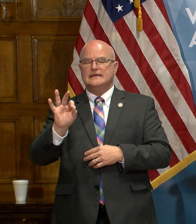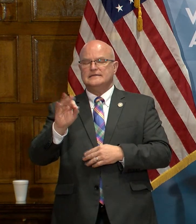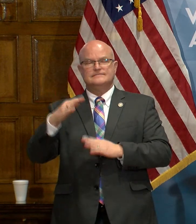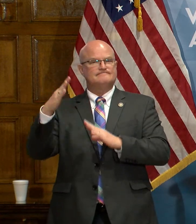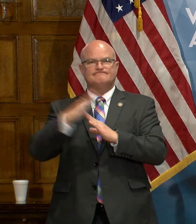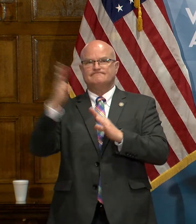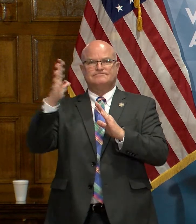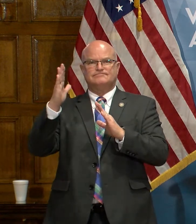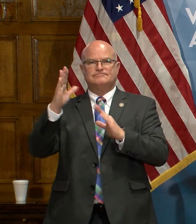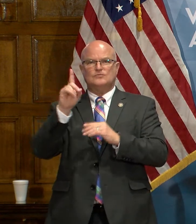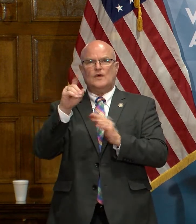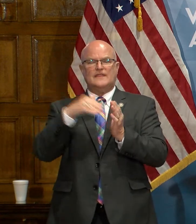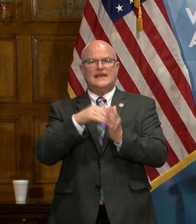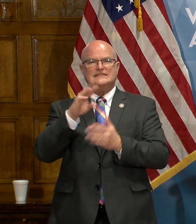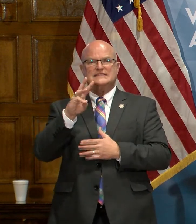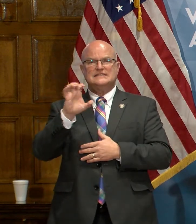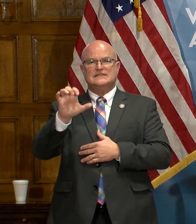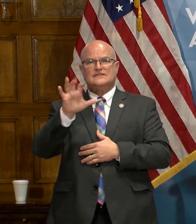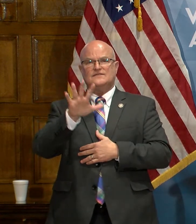level of